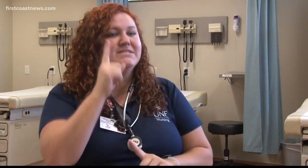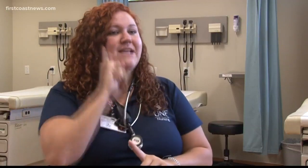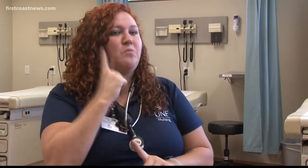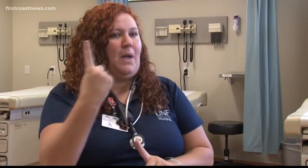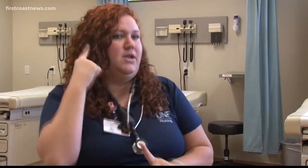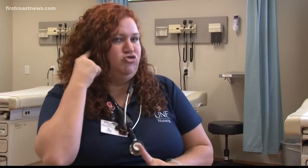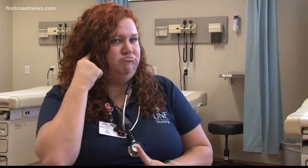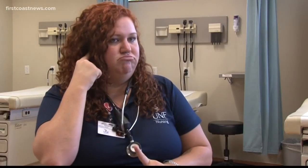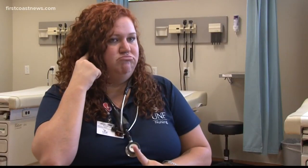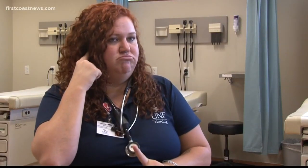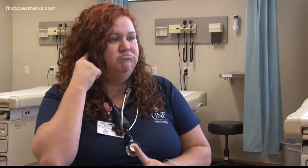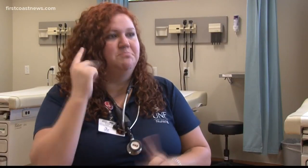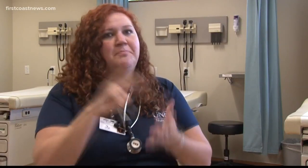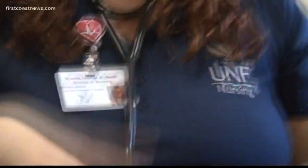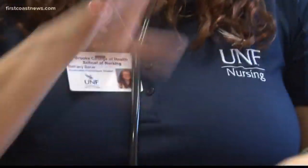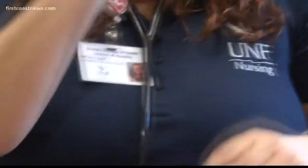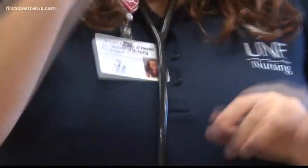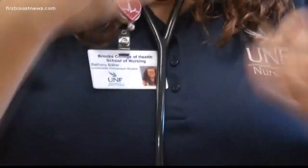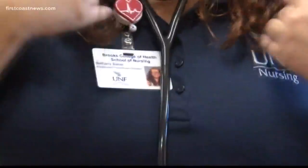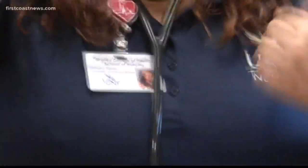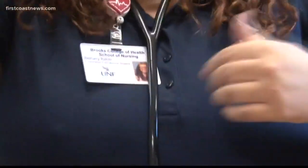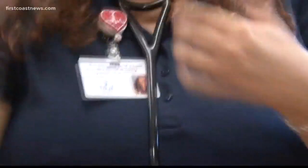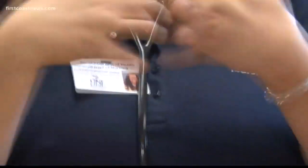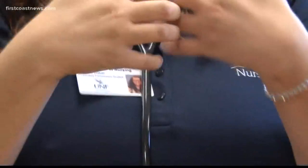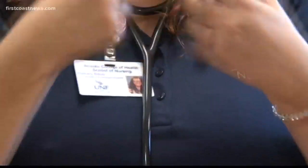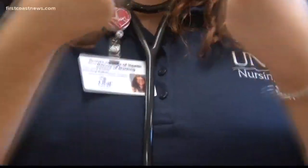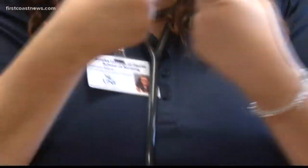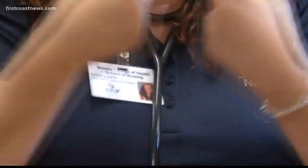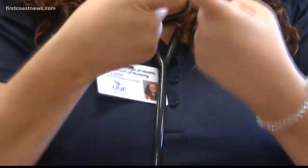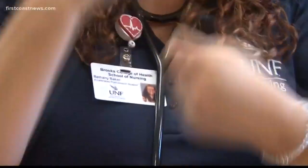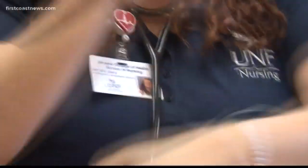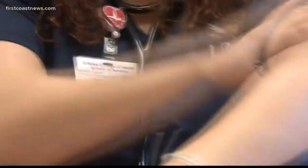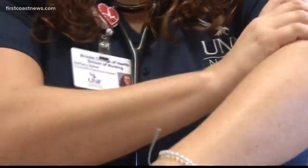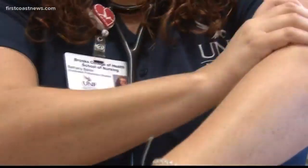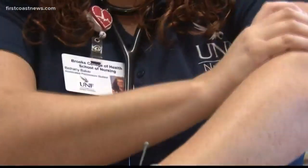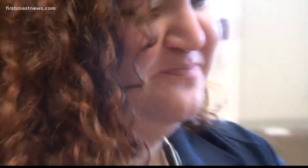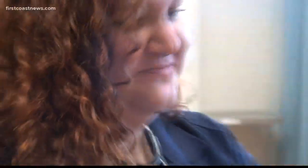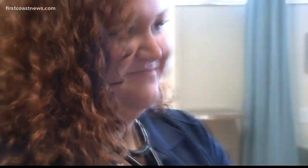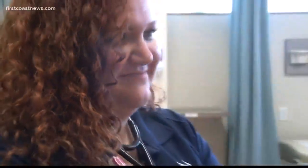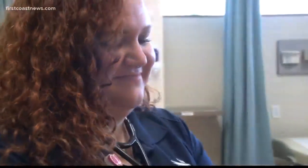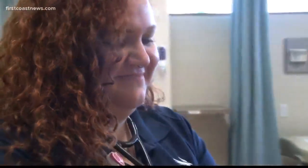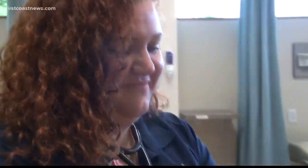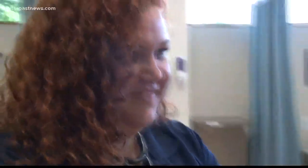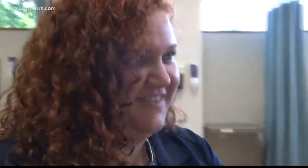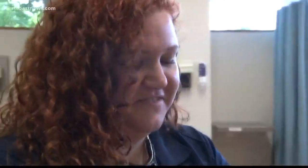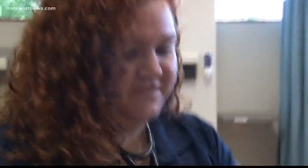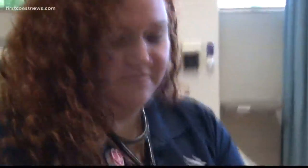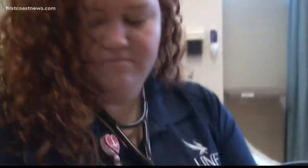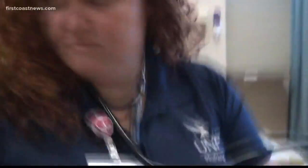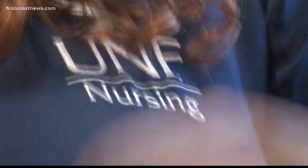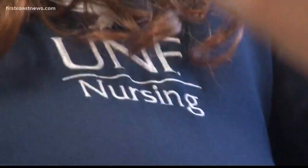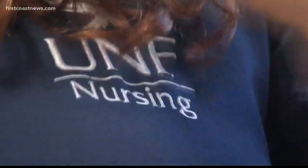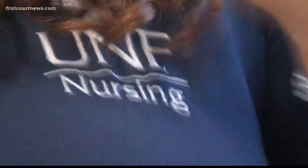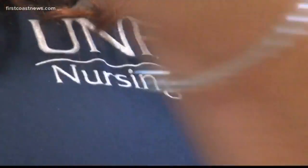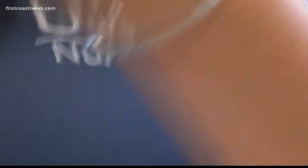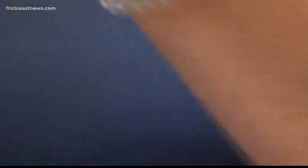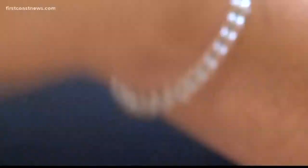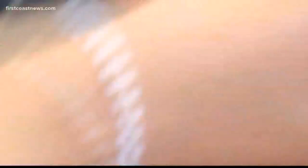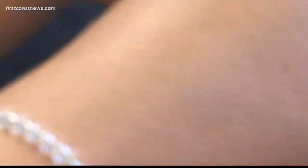women, are deaf in one ear. Born without one of her five senses, Bethany Baker was challenged early on in life. When I was about six months